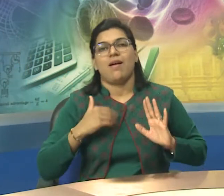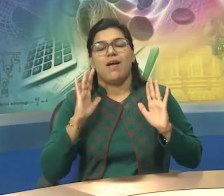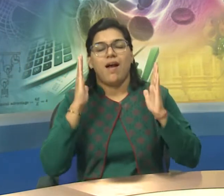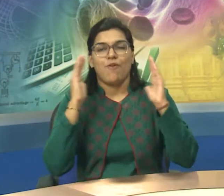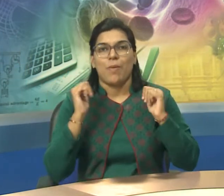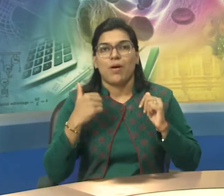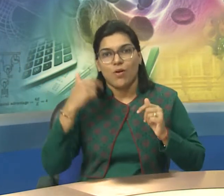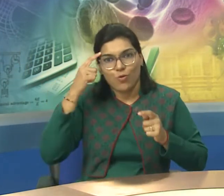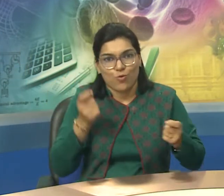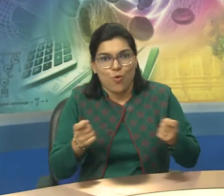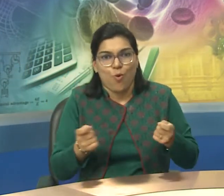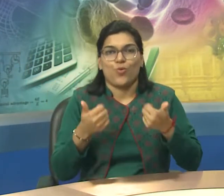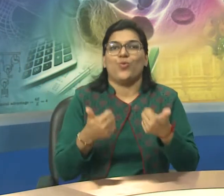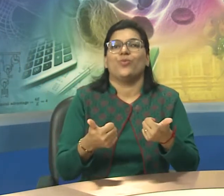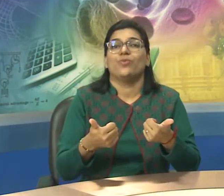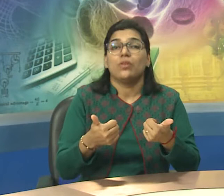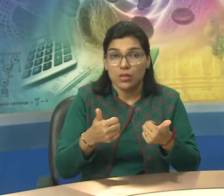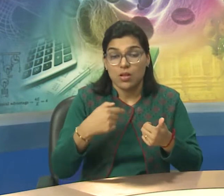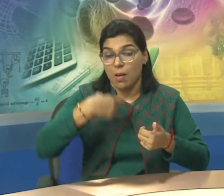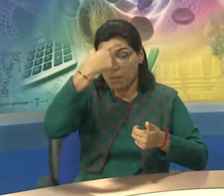task they have comfortably,